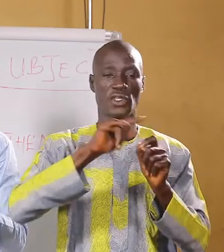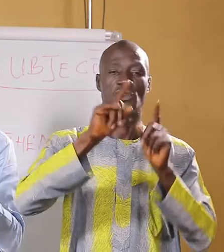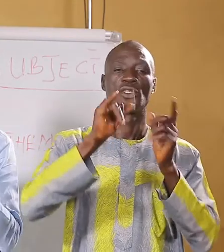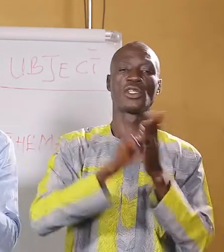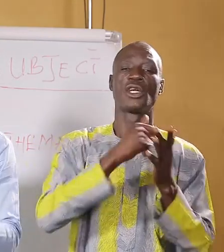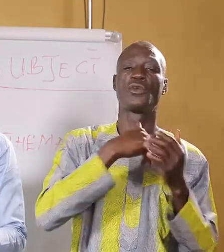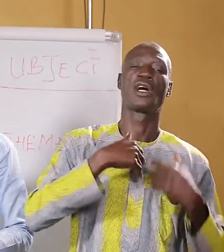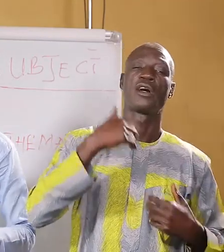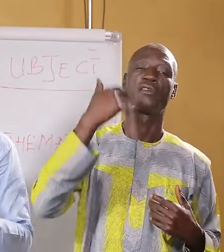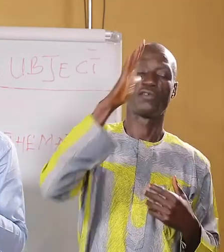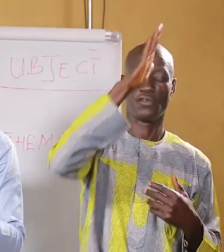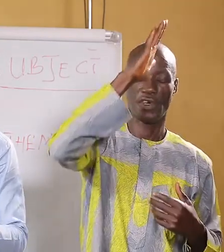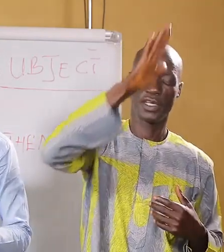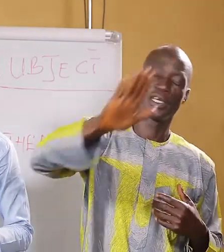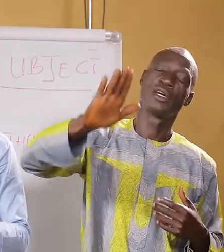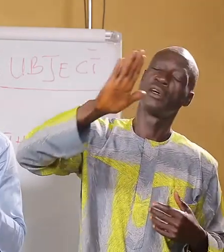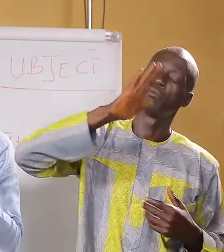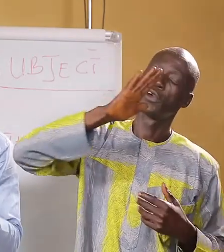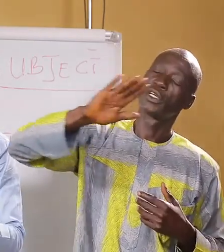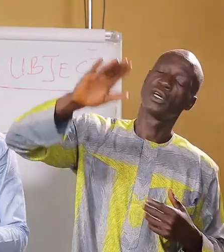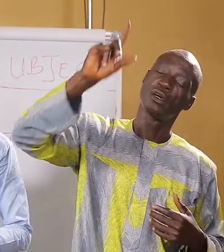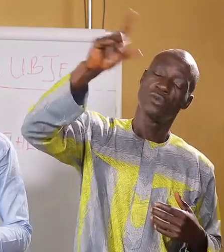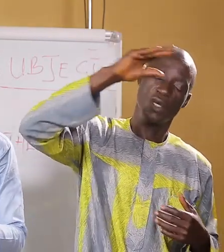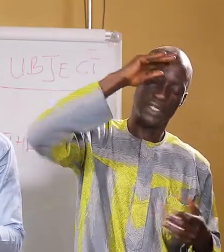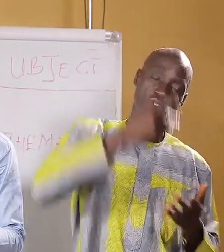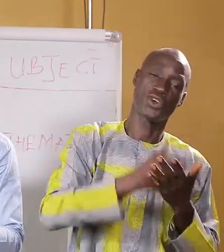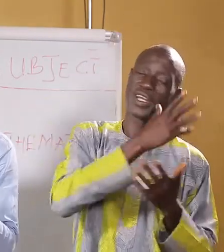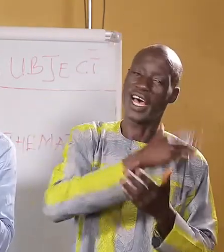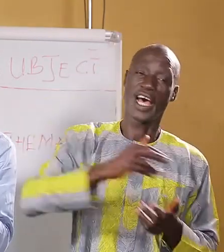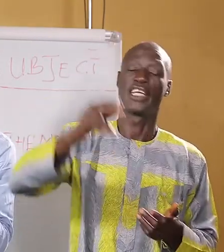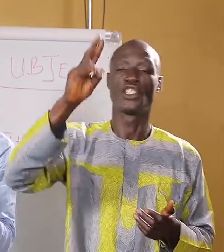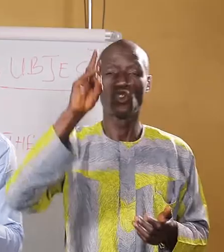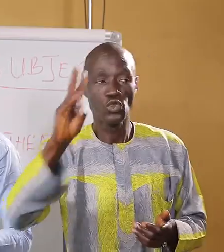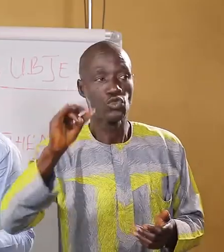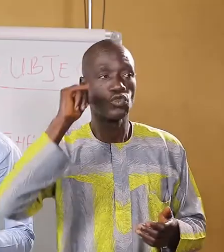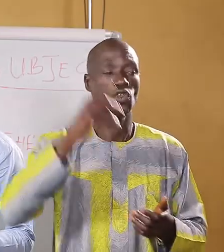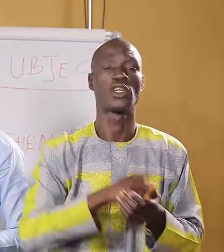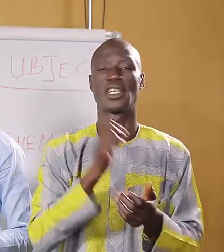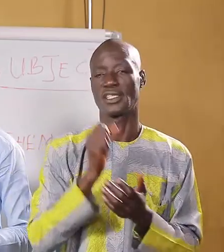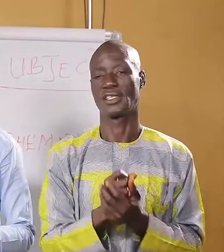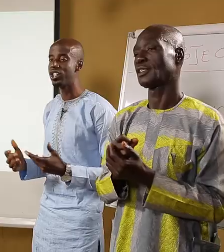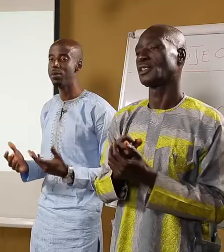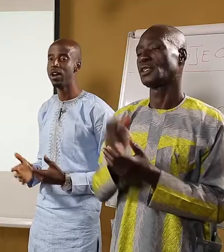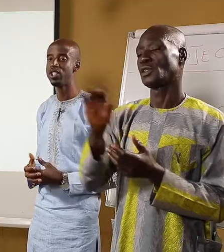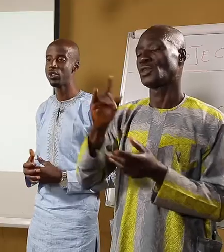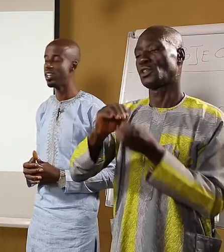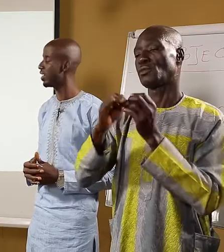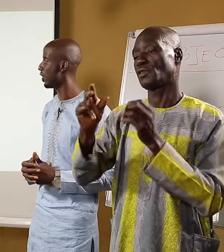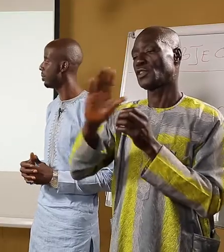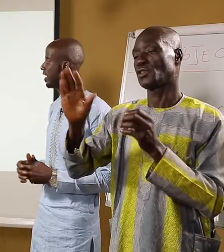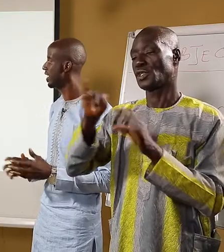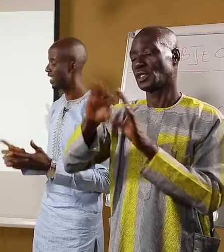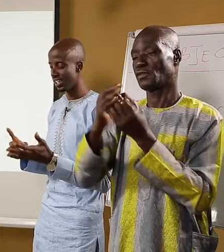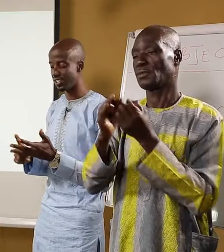says we have father, mother, 1 son, and 2 daughters. So the number of the children